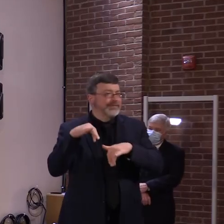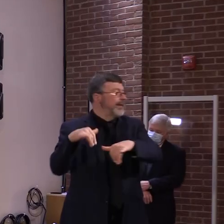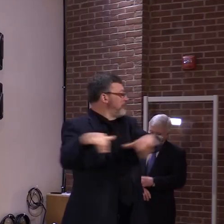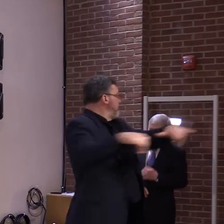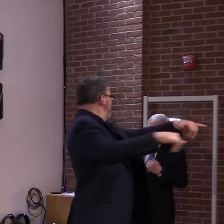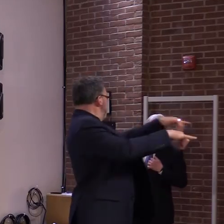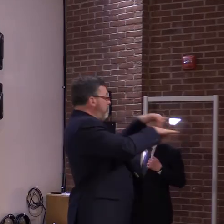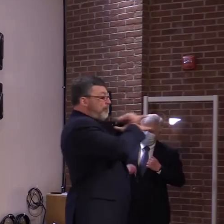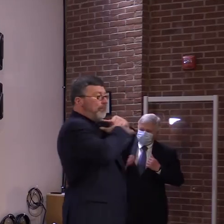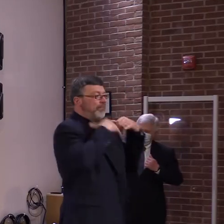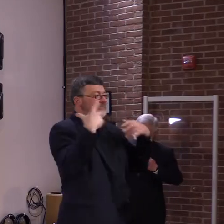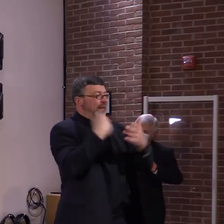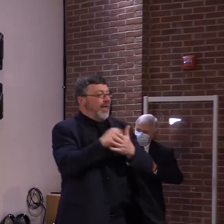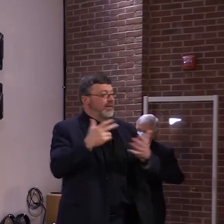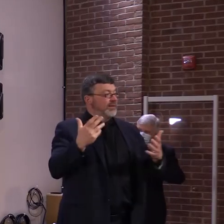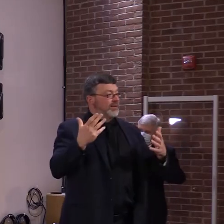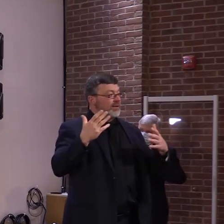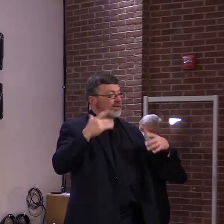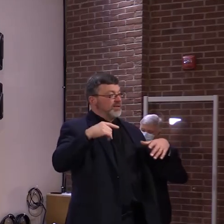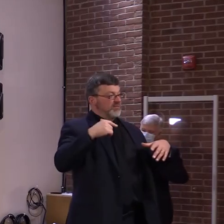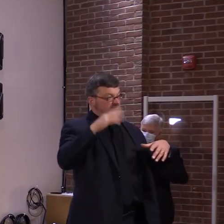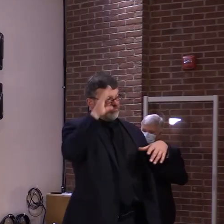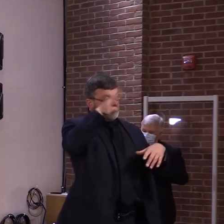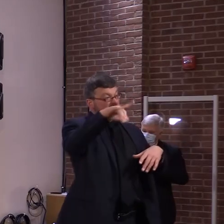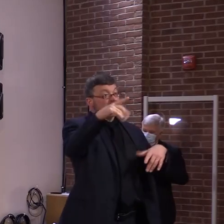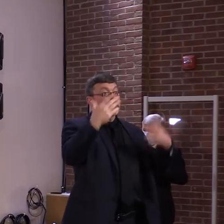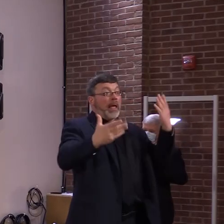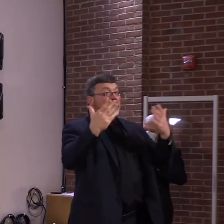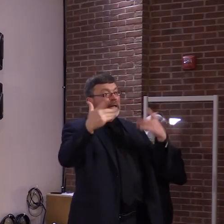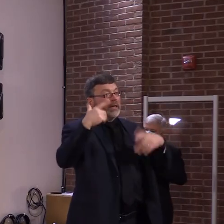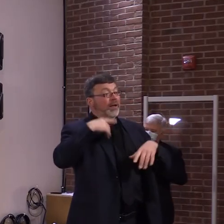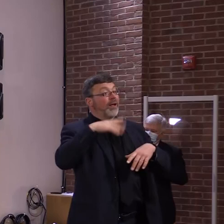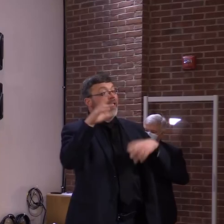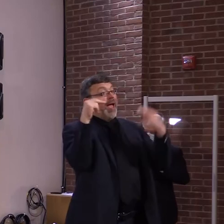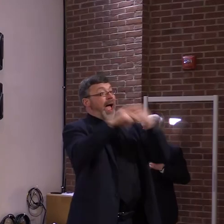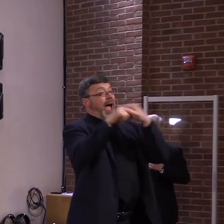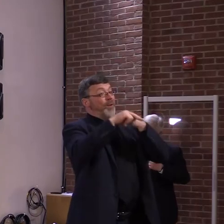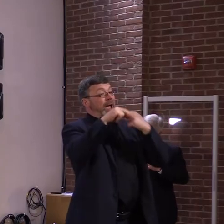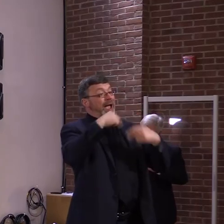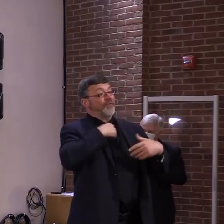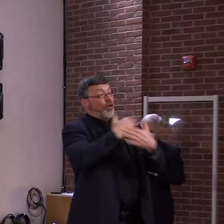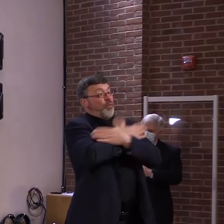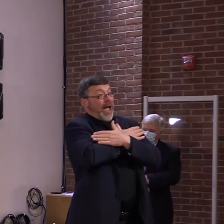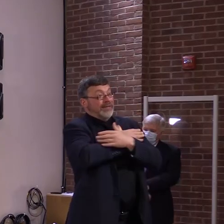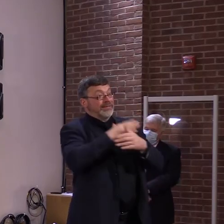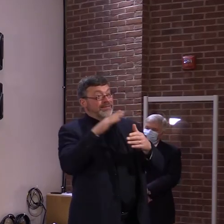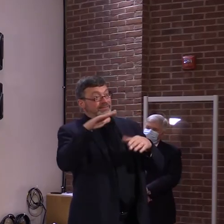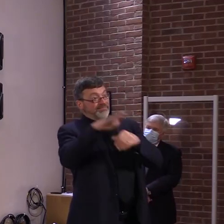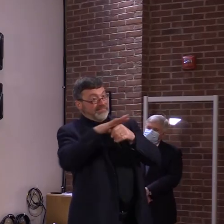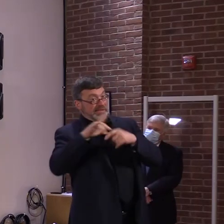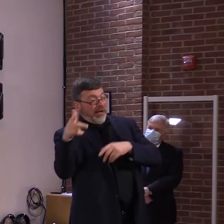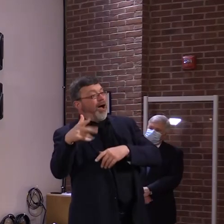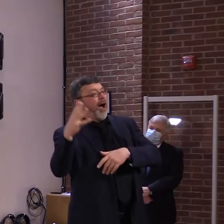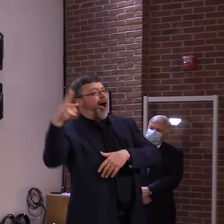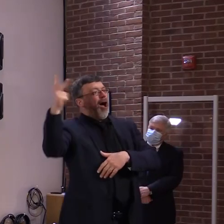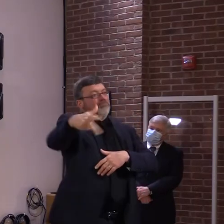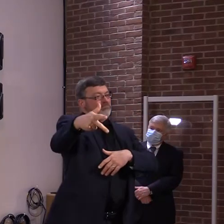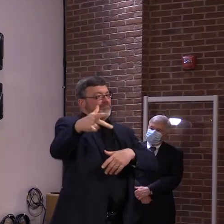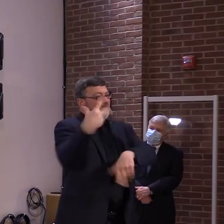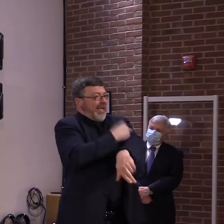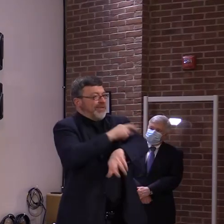vaccinating when they stop off to take a rest break. Because that would be a whole different ordeal in trying to